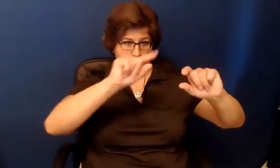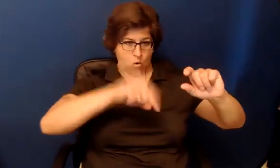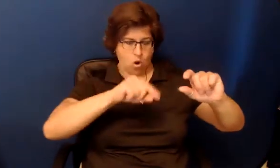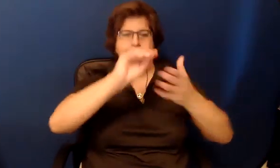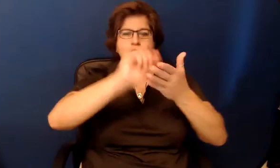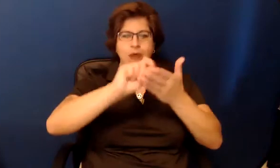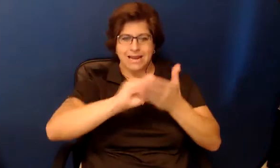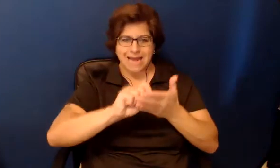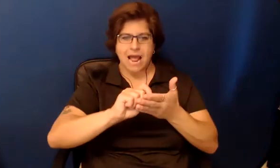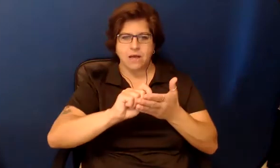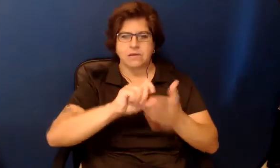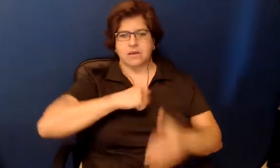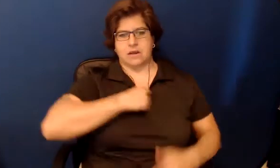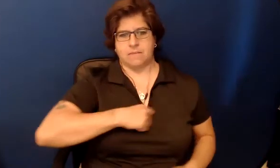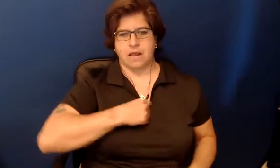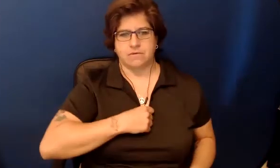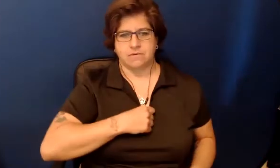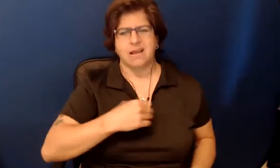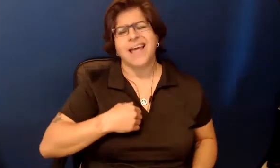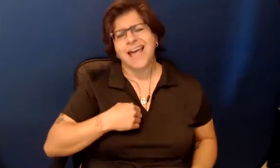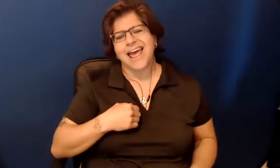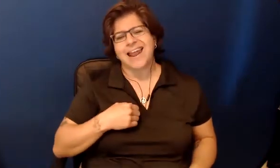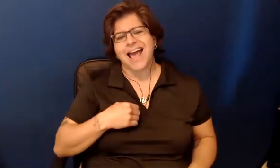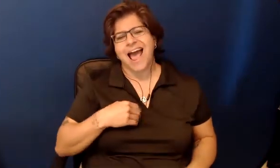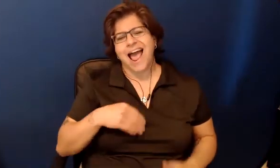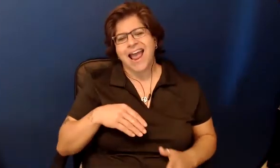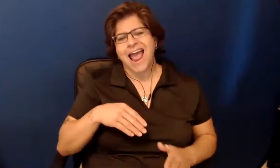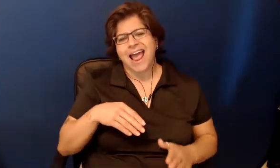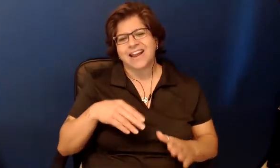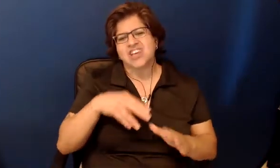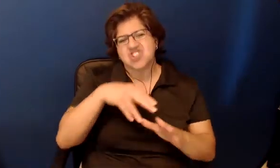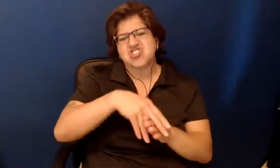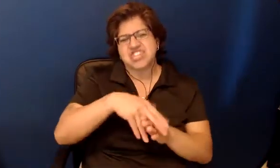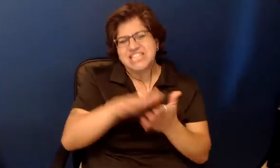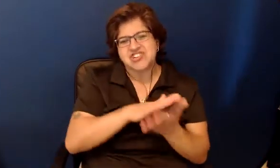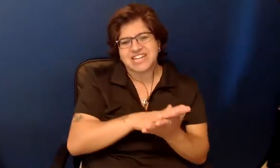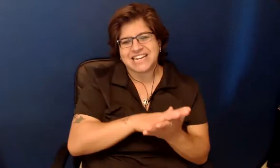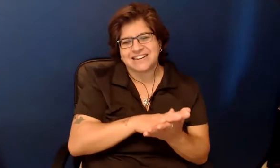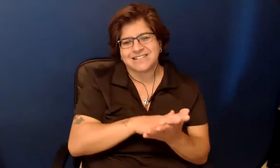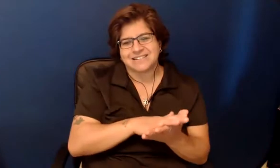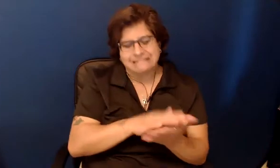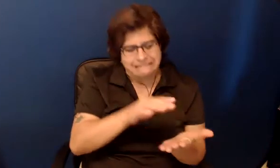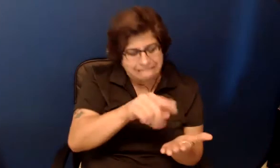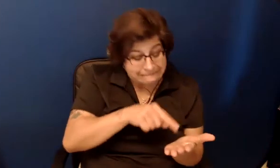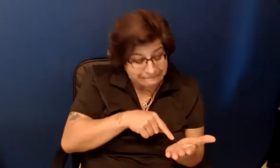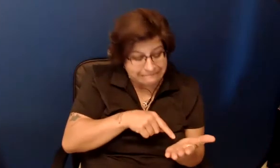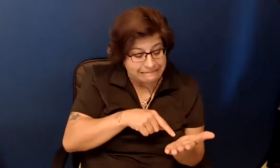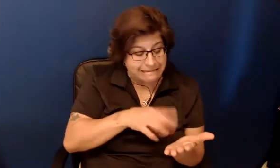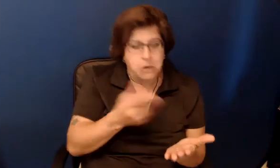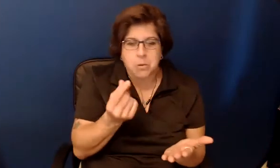the little card, I was to write the amends here, and I had a cheat sheet as well that I